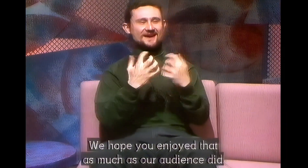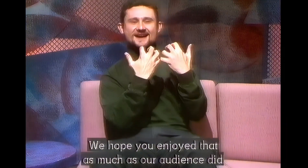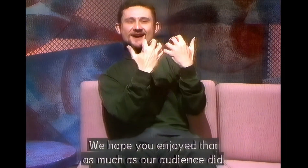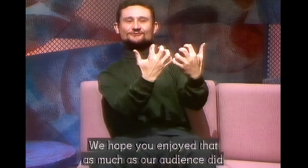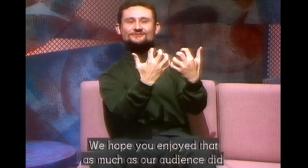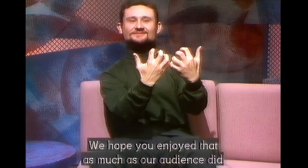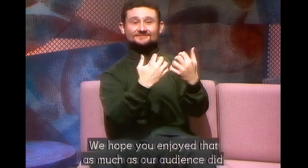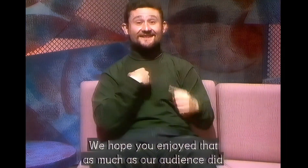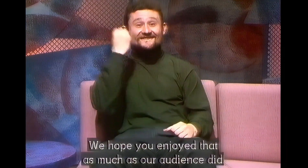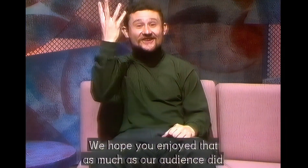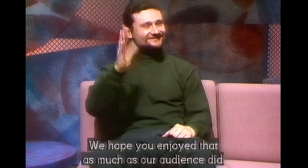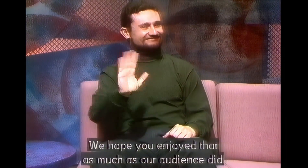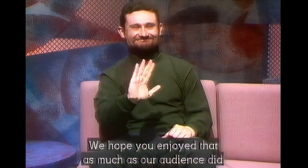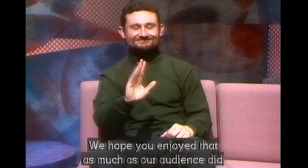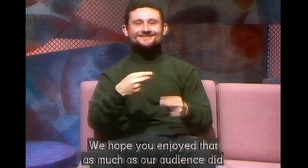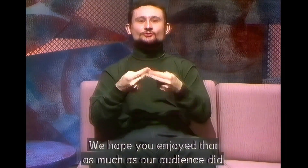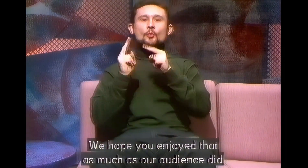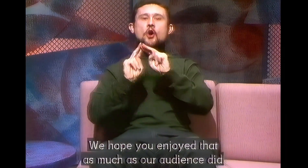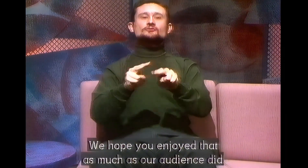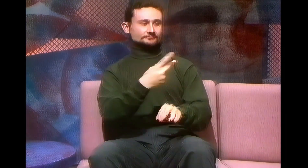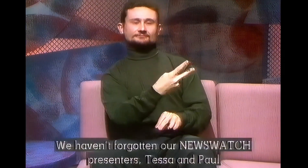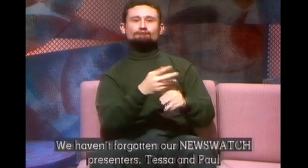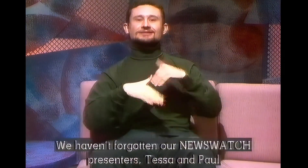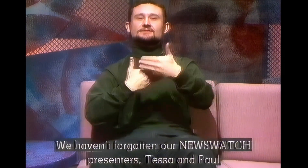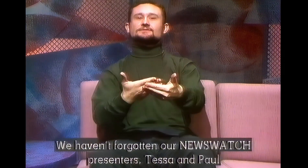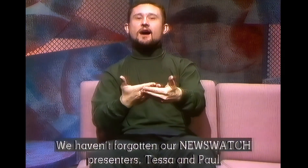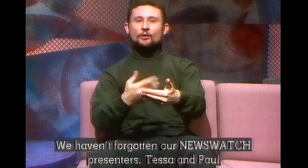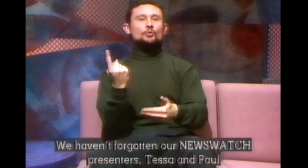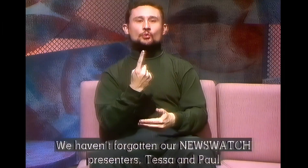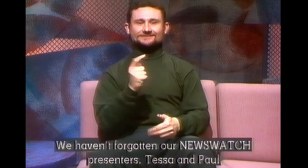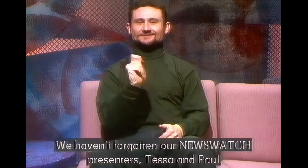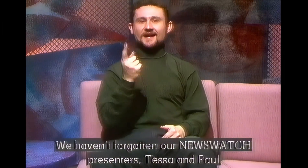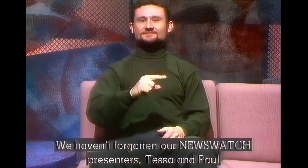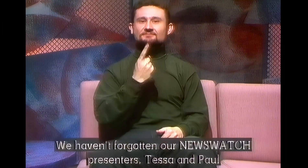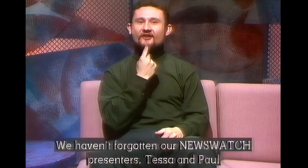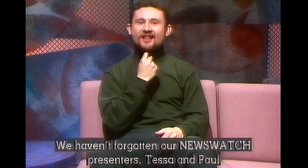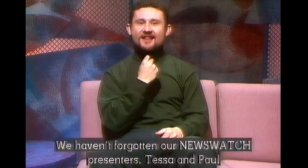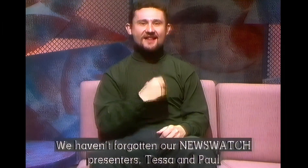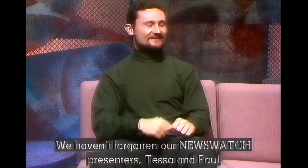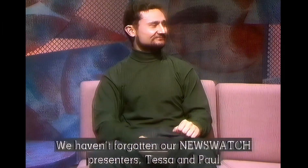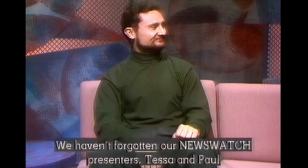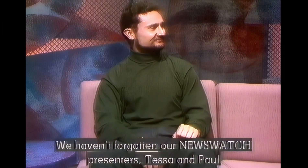We hope you enjoyed that as much as our audience did. Now, we haven't forgotten our fellow presenters at Newswatch. Here's Tessa and